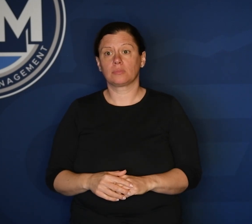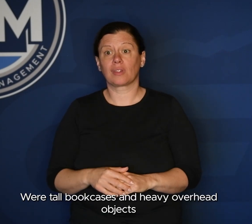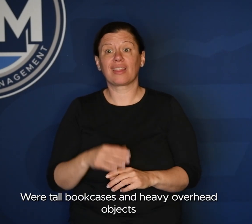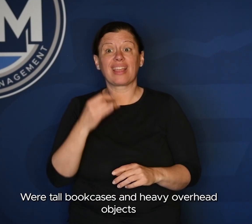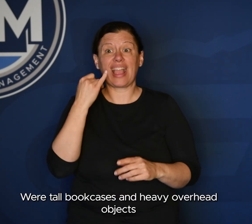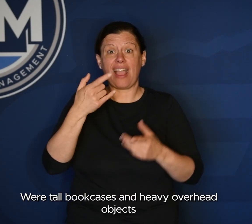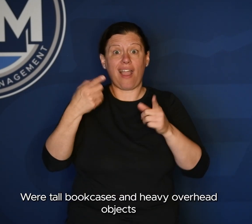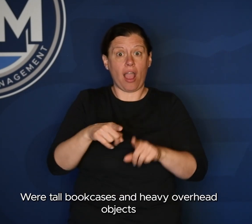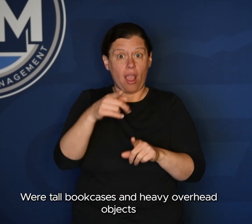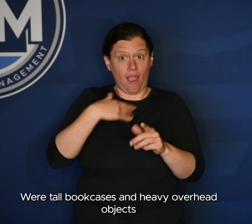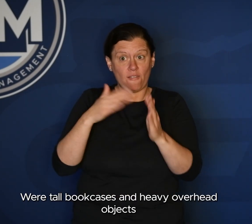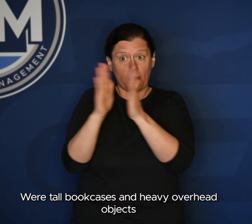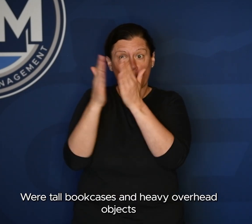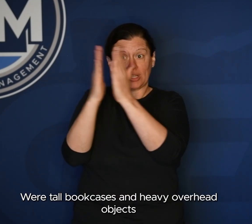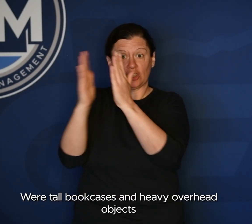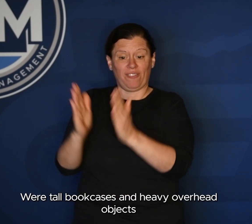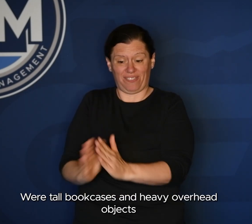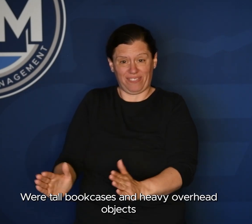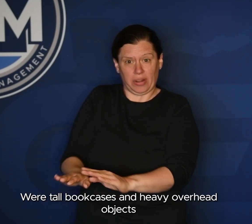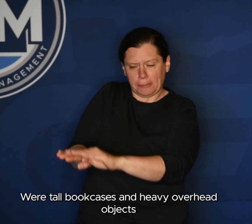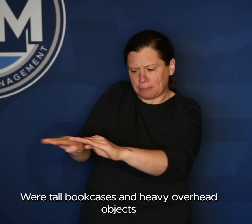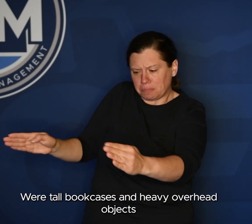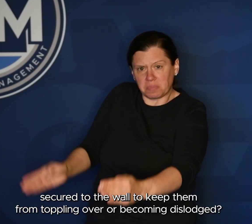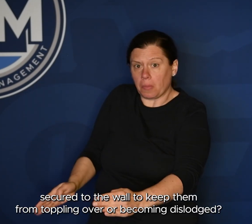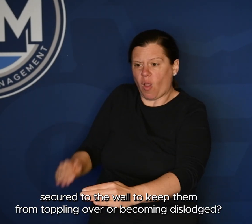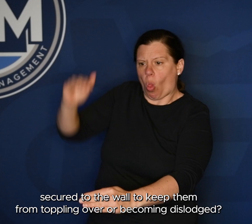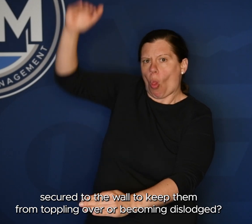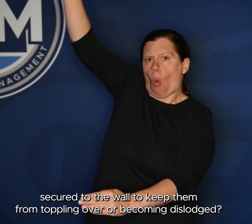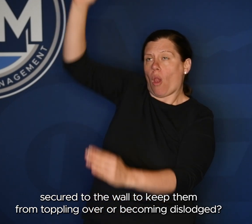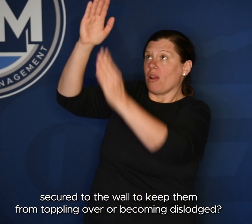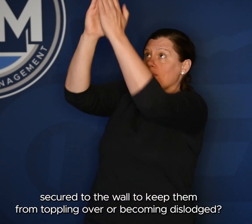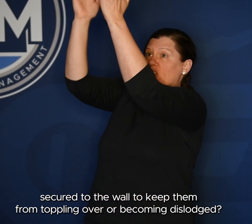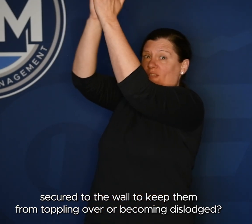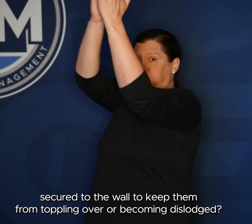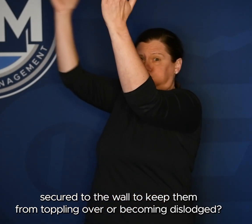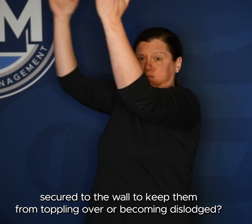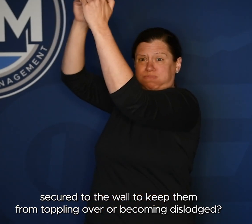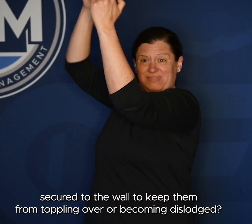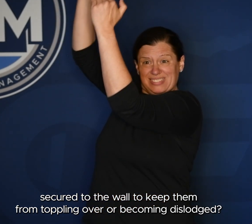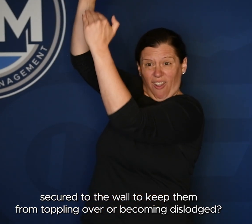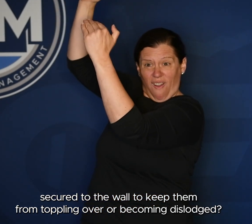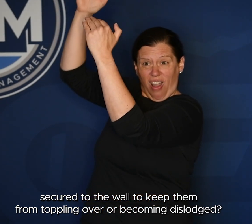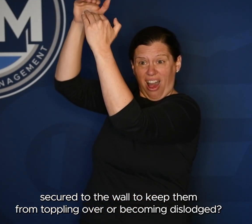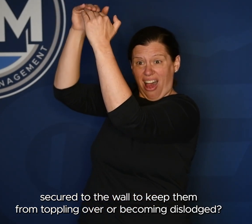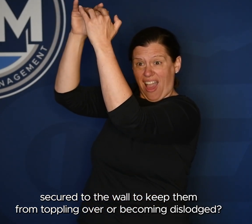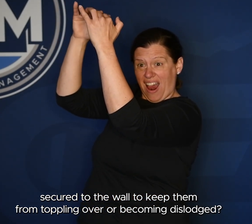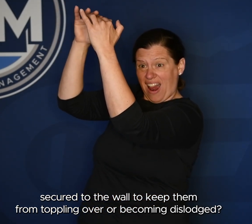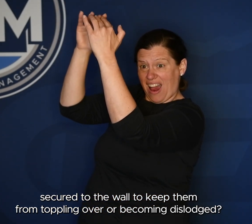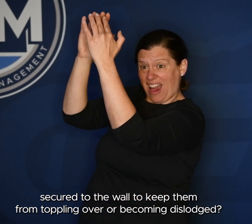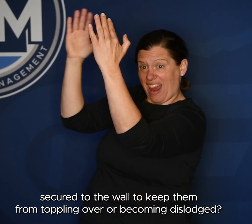Were tall bookcases and heavy overhead objects secured to the wall to keep them from toppling over or becoming